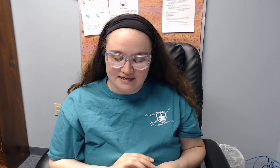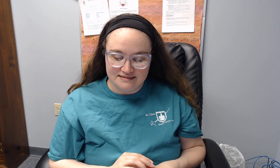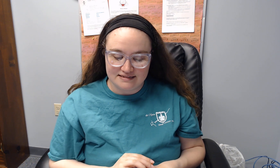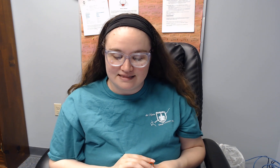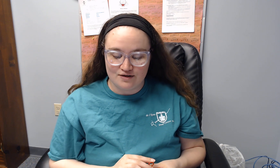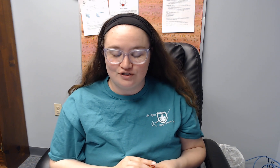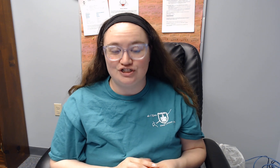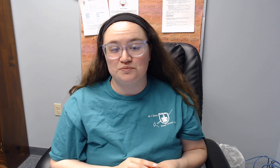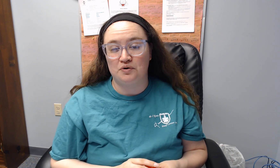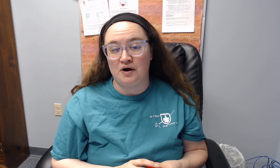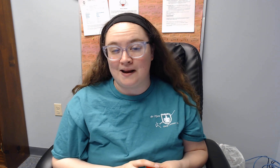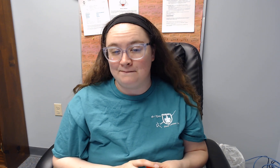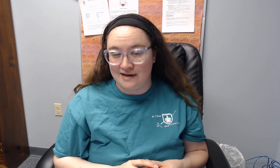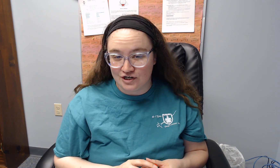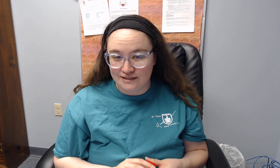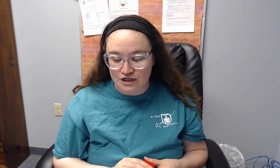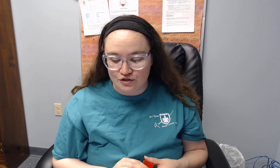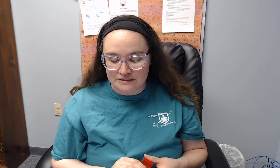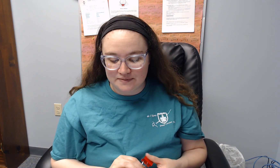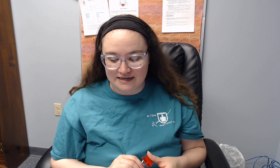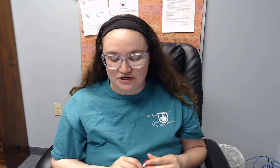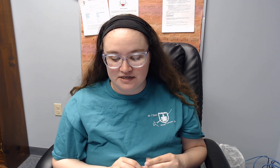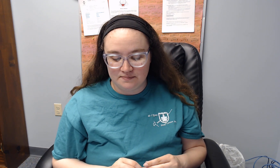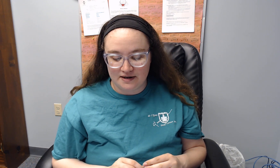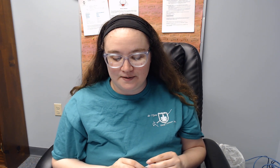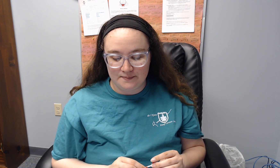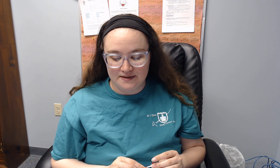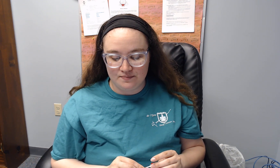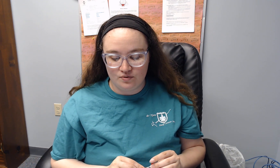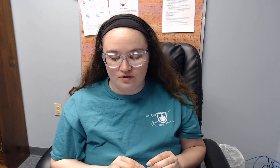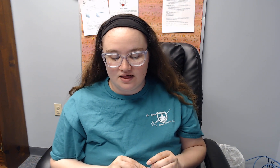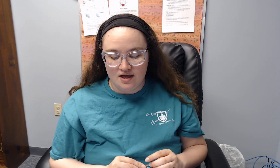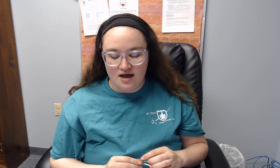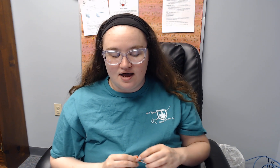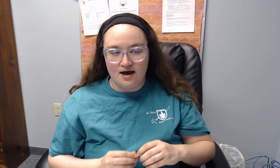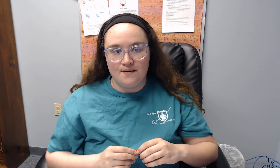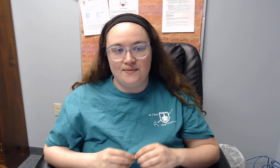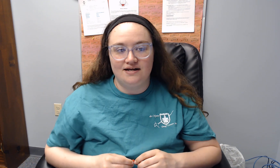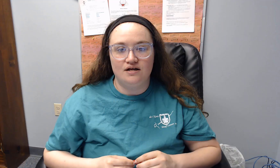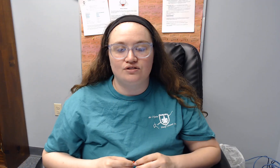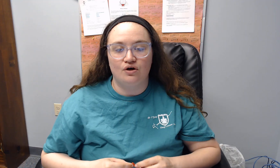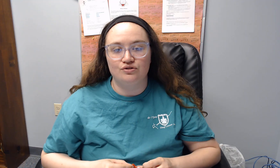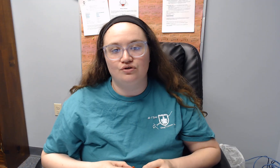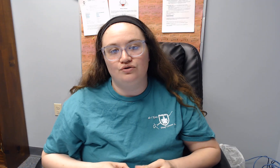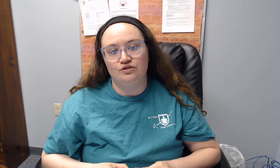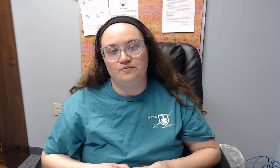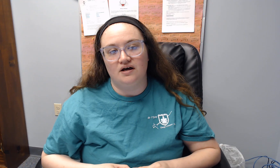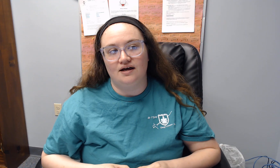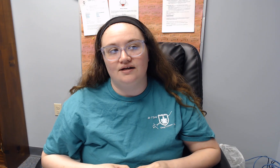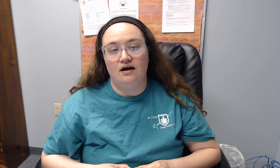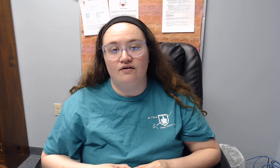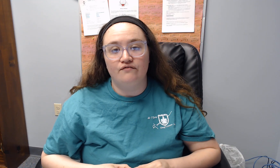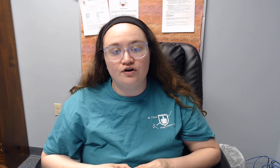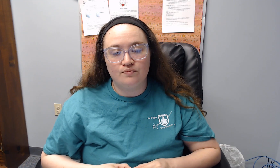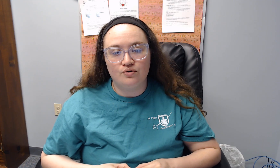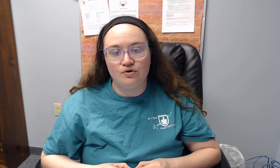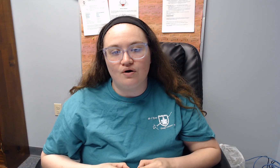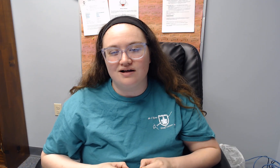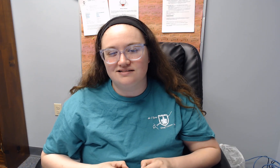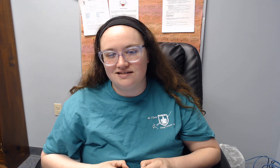Sign language is primarily used by hearing impaired people, but it is also used by nonverbal,